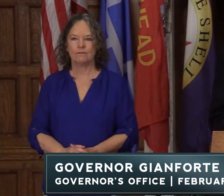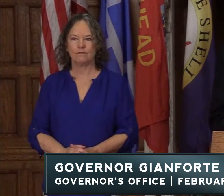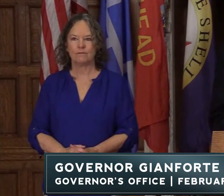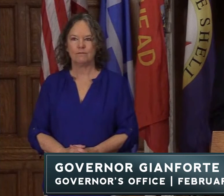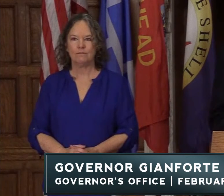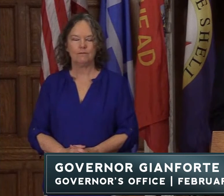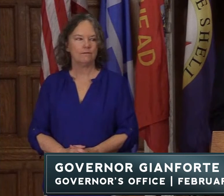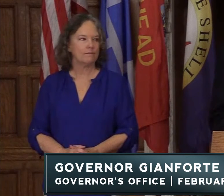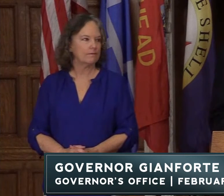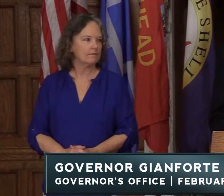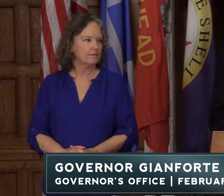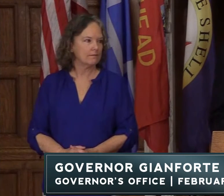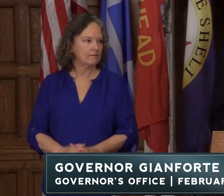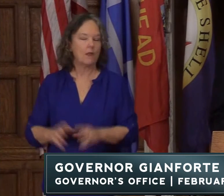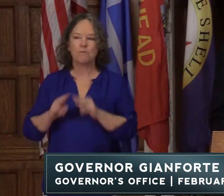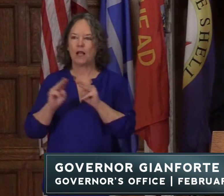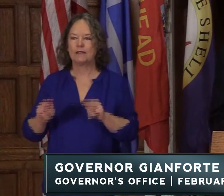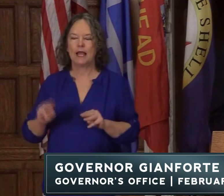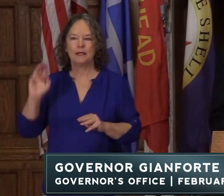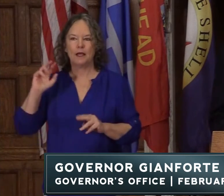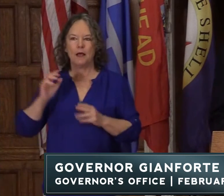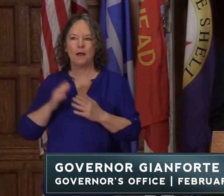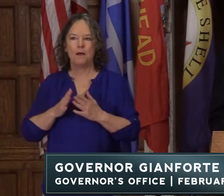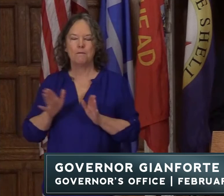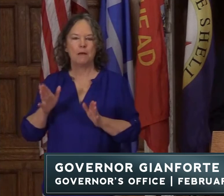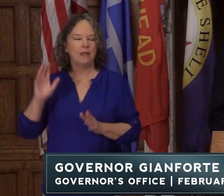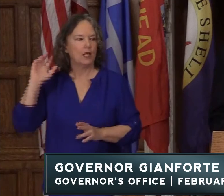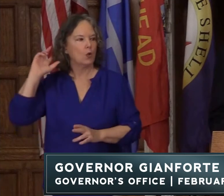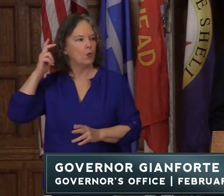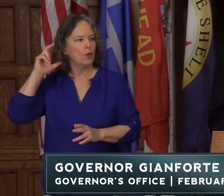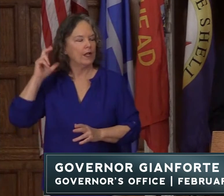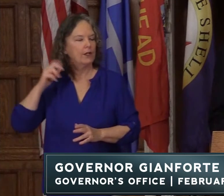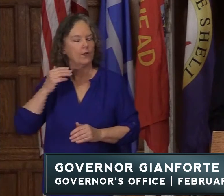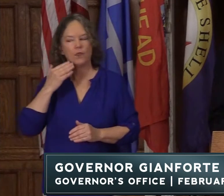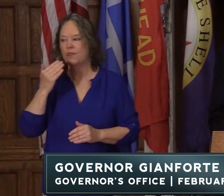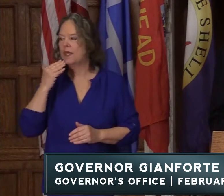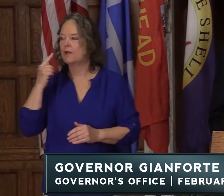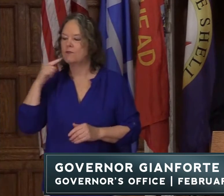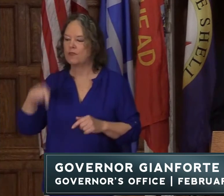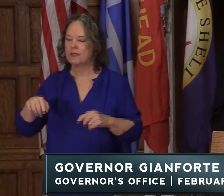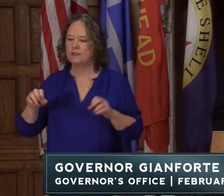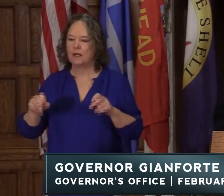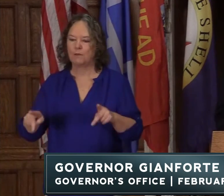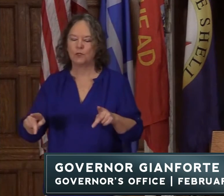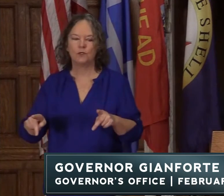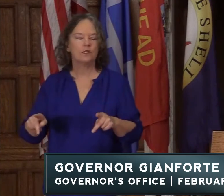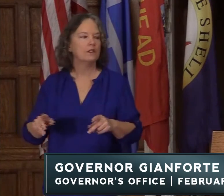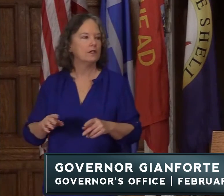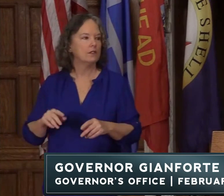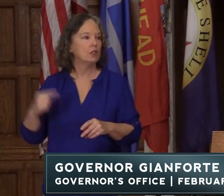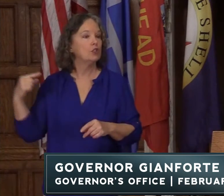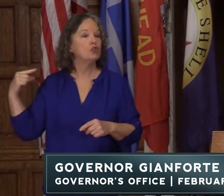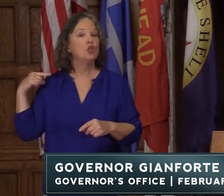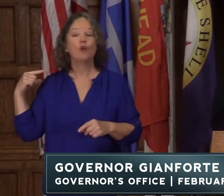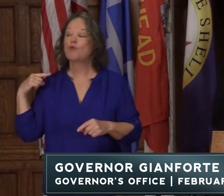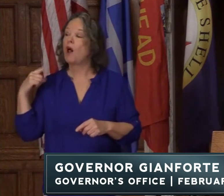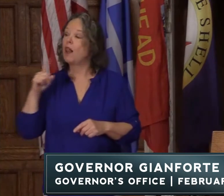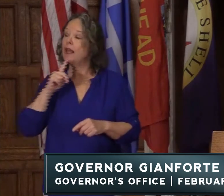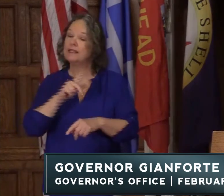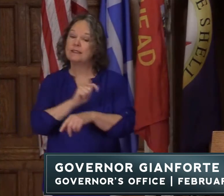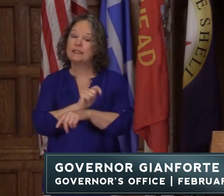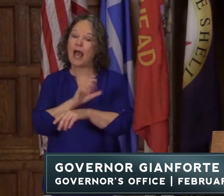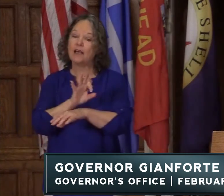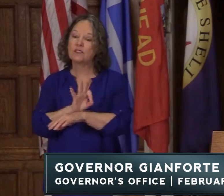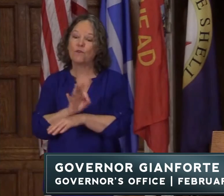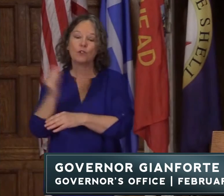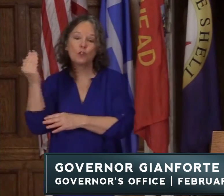Hi, this is Ed O'Brien, Montana Public Radio. Indeed, Governor, General, thank you all for this opportunity. General, is the task force aware